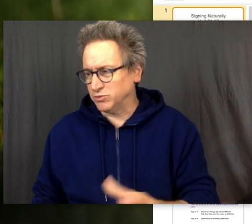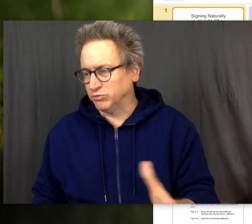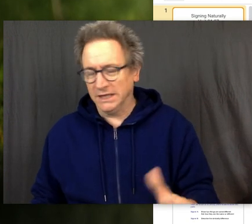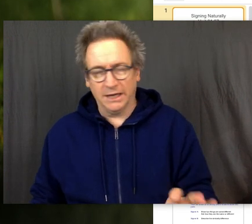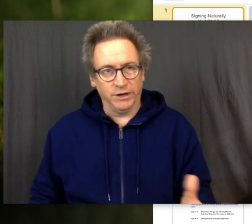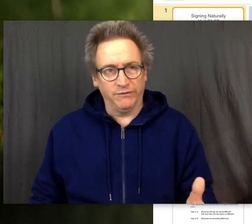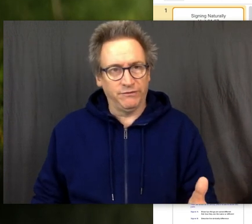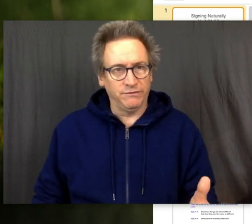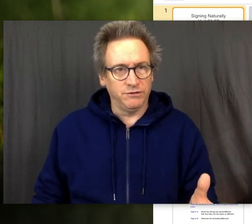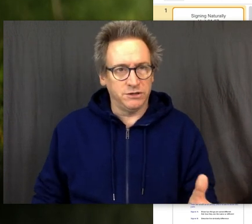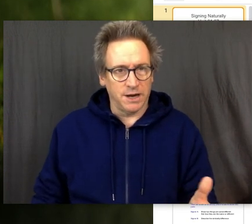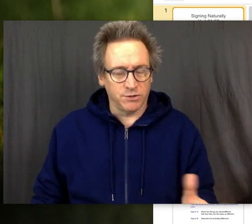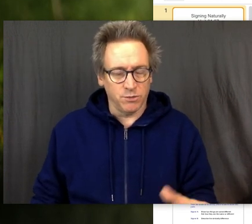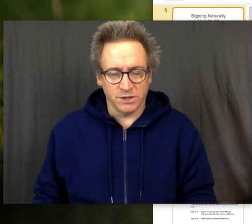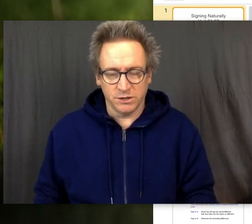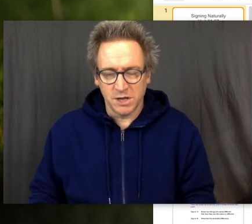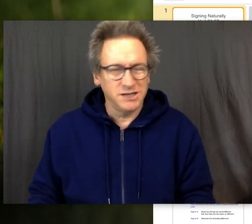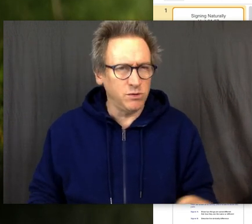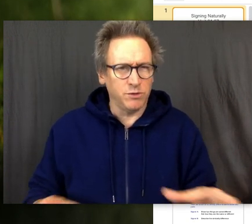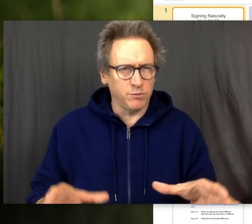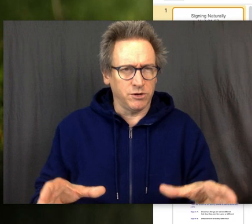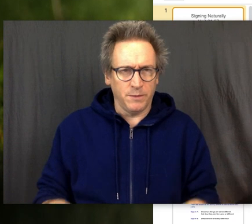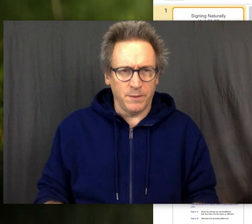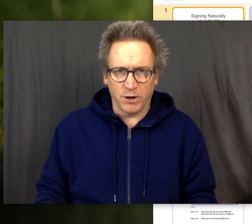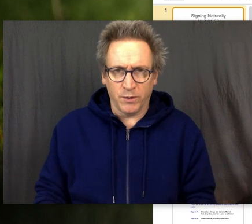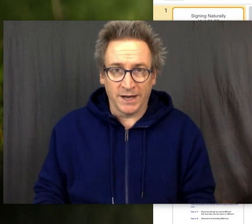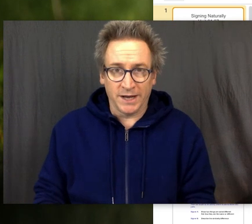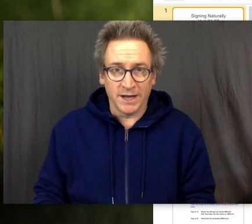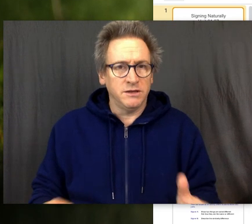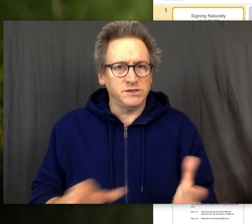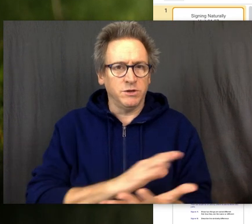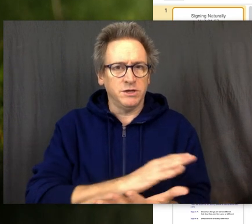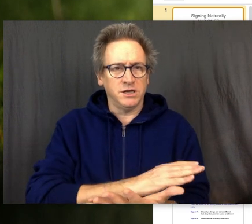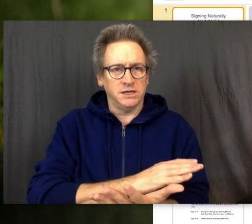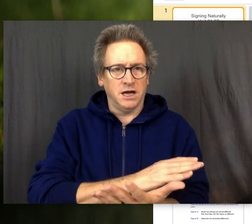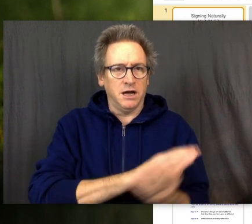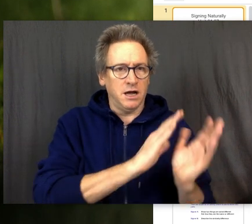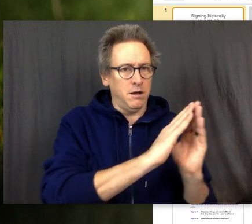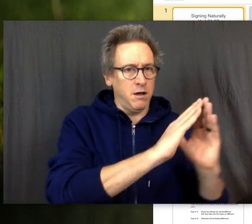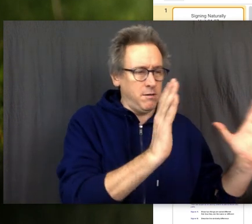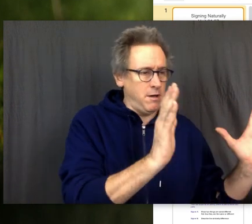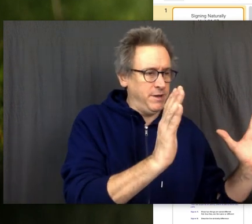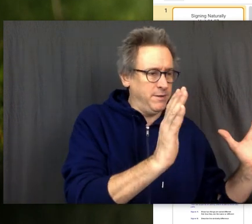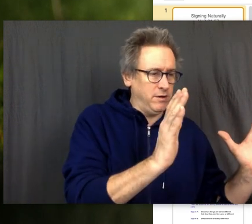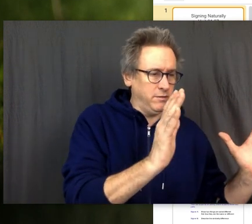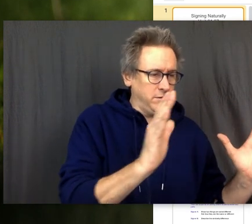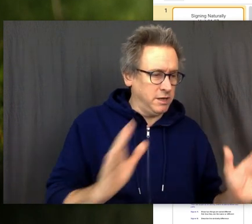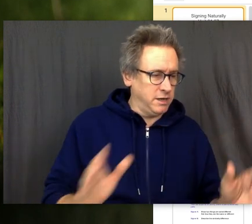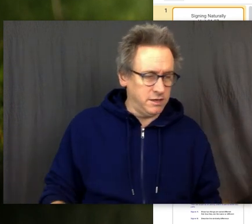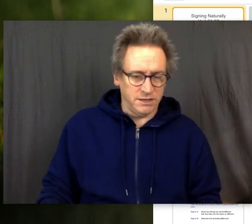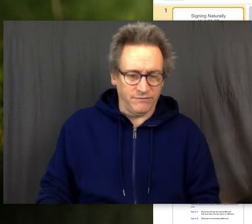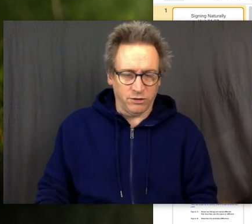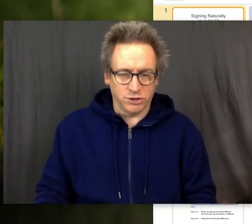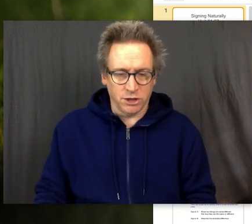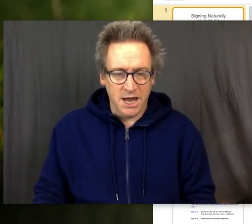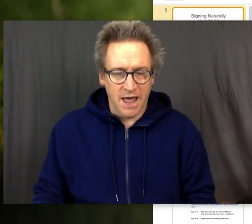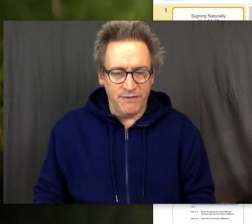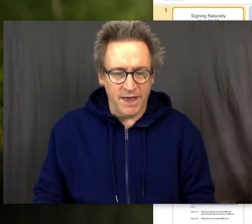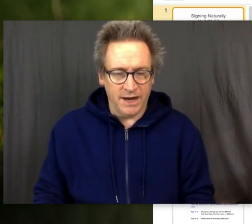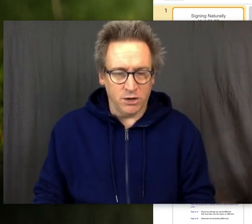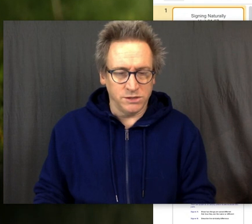it's really a brief chapter, most of those, so they're going to be pretty quick. This one does a bit about deaf